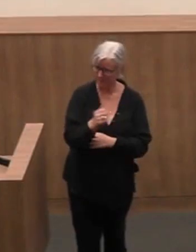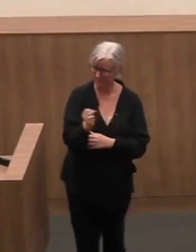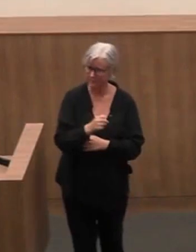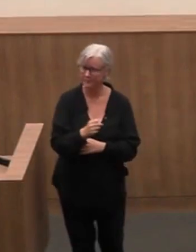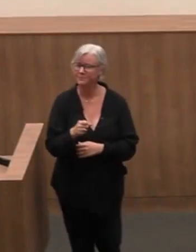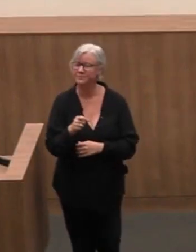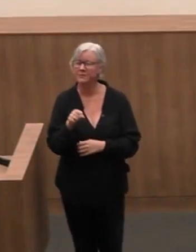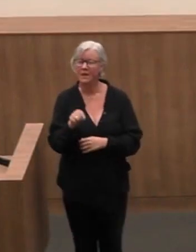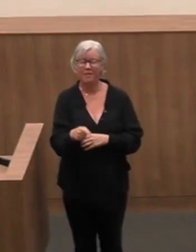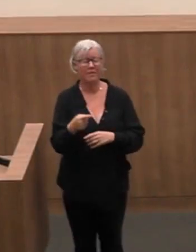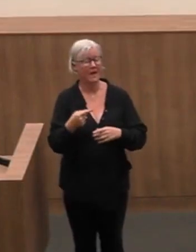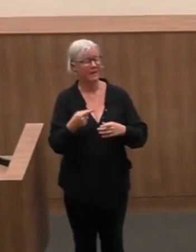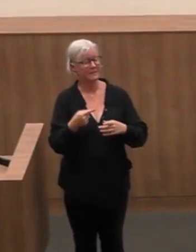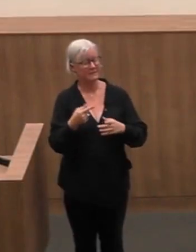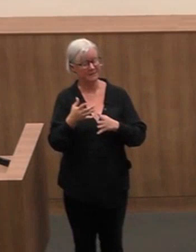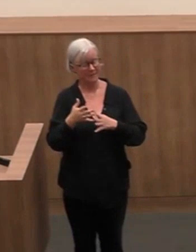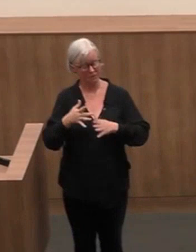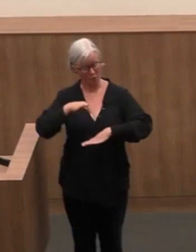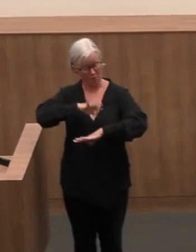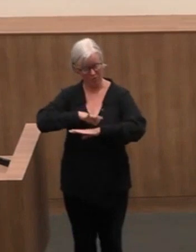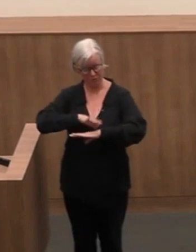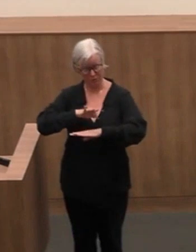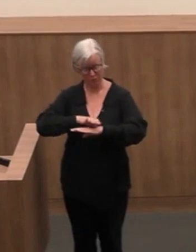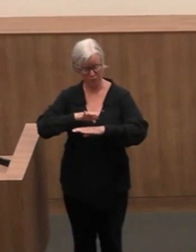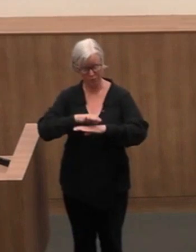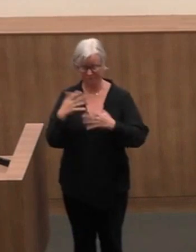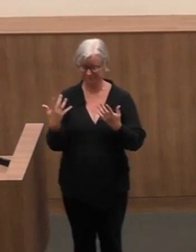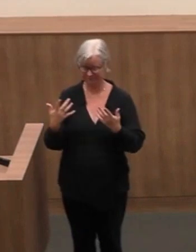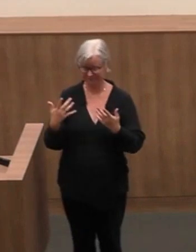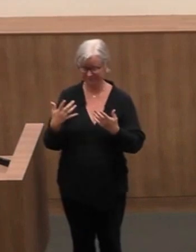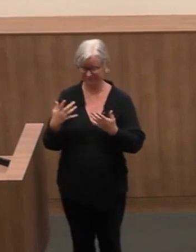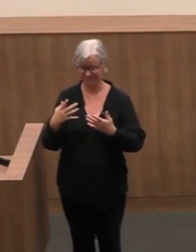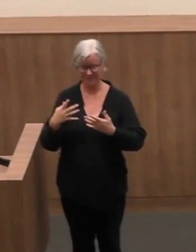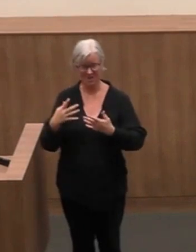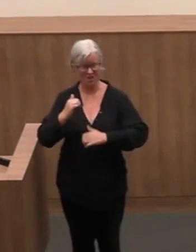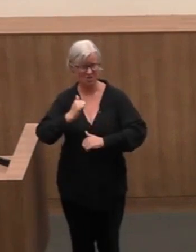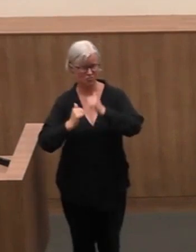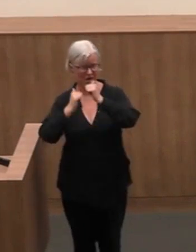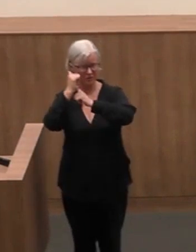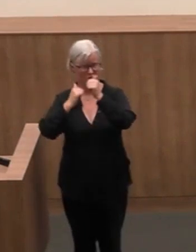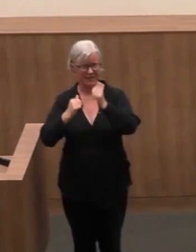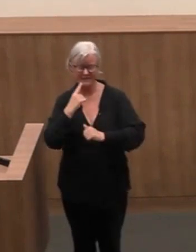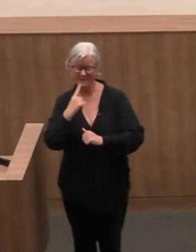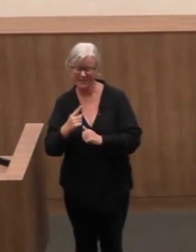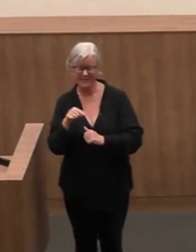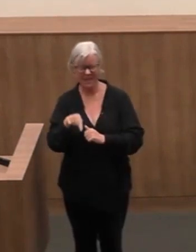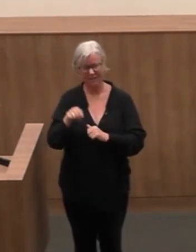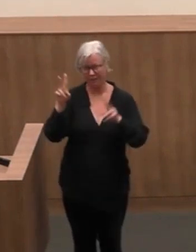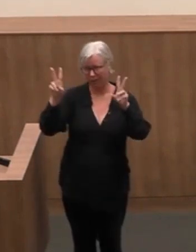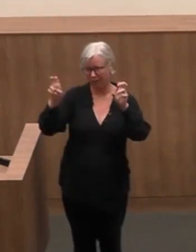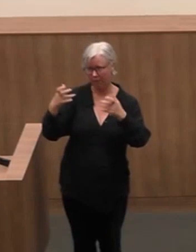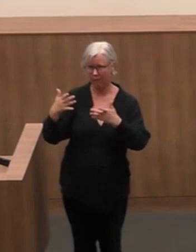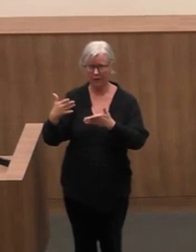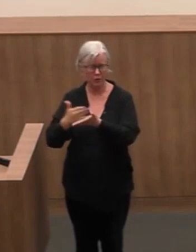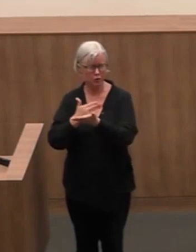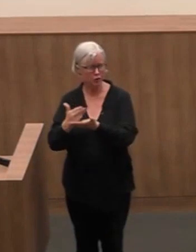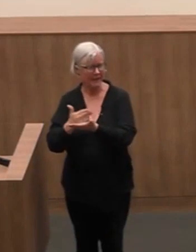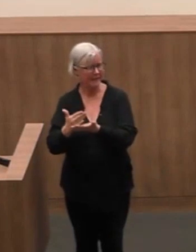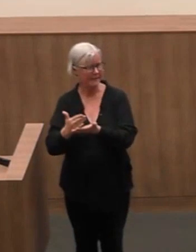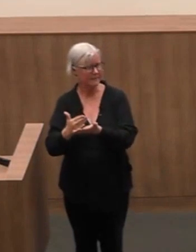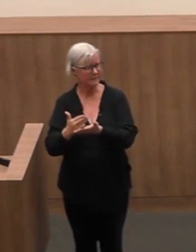the framework that hospitals have around quality and care. And I know that they use the word shared decision making, which I suppose is